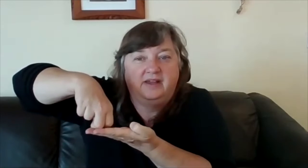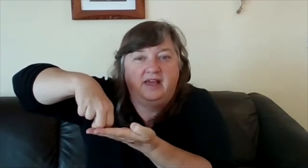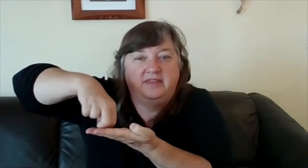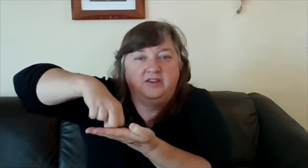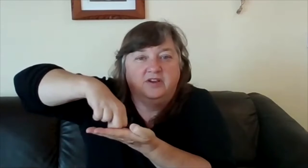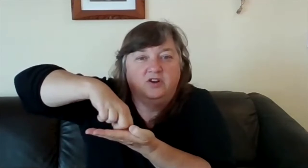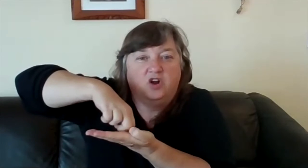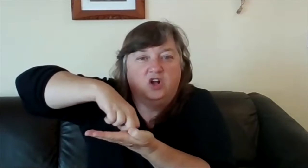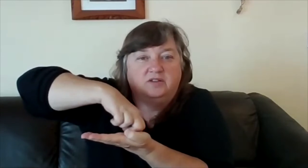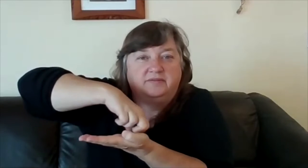And then you can crawl.